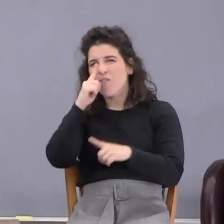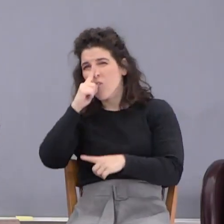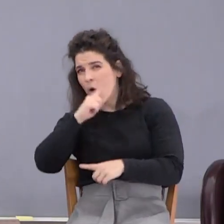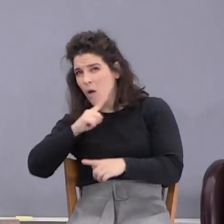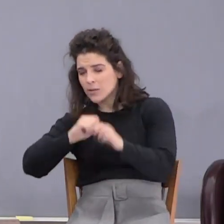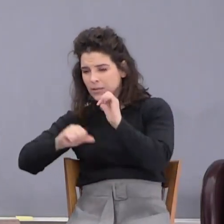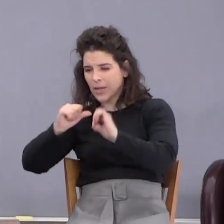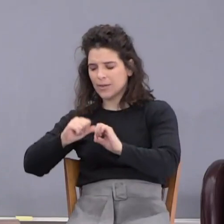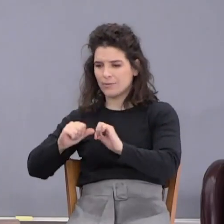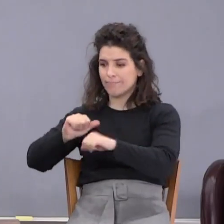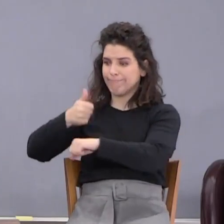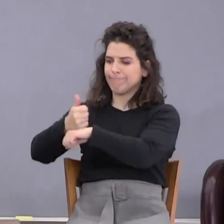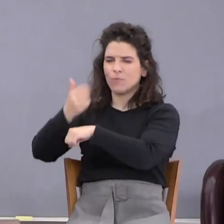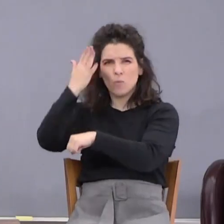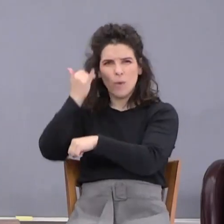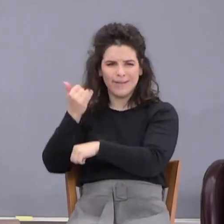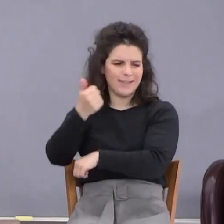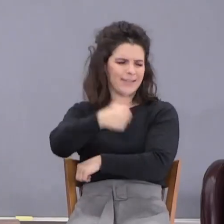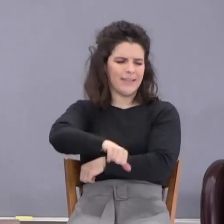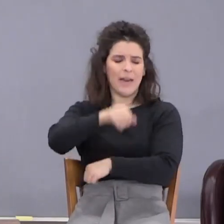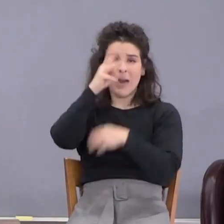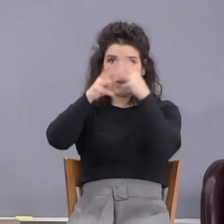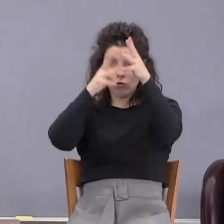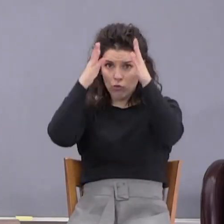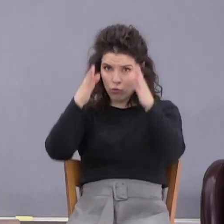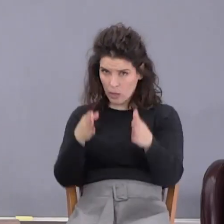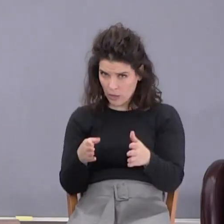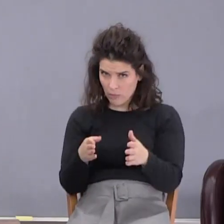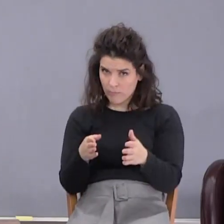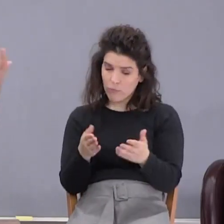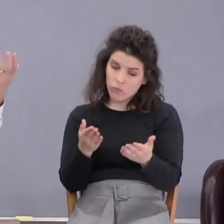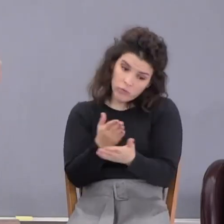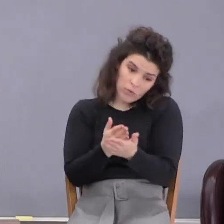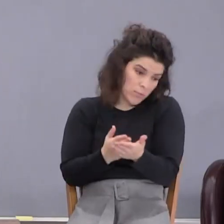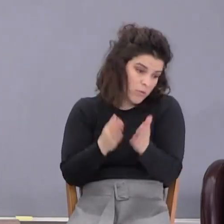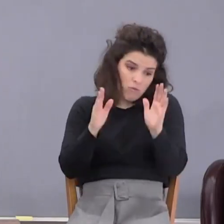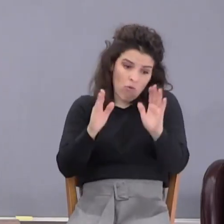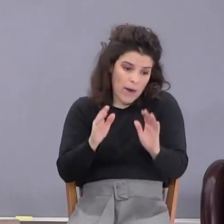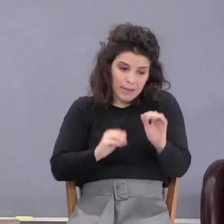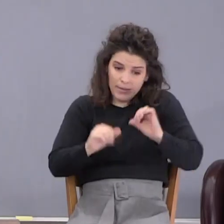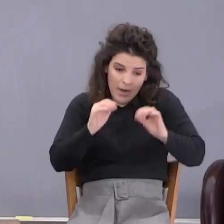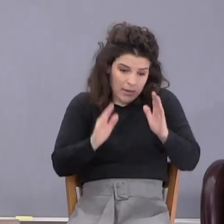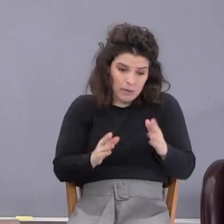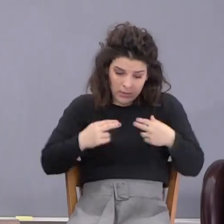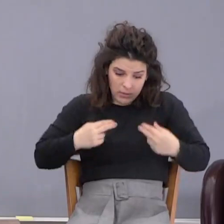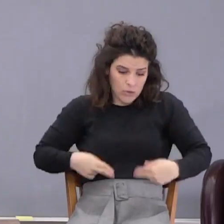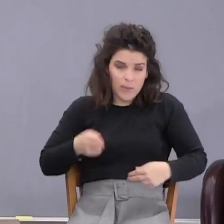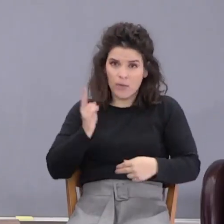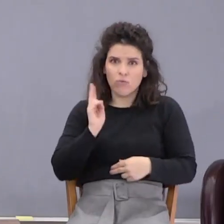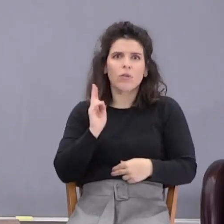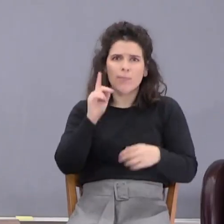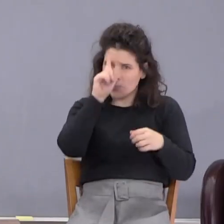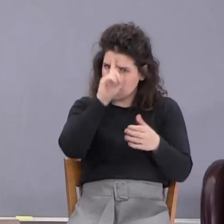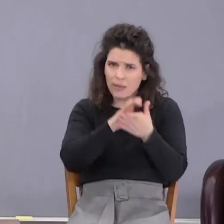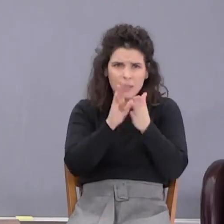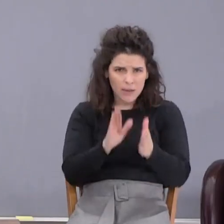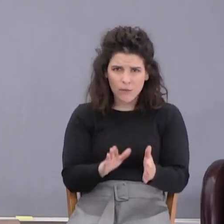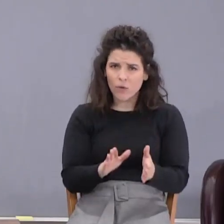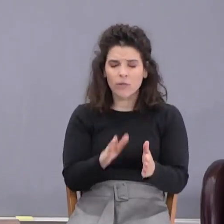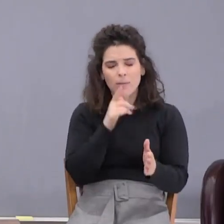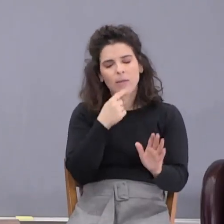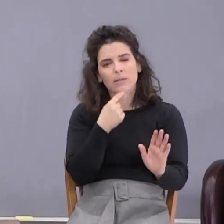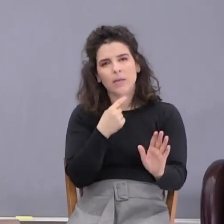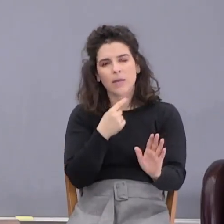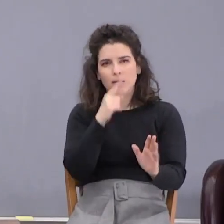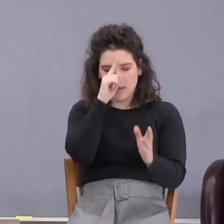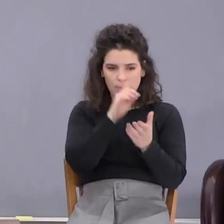of denying the creator. So some of the great scientists in human history, they were believers. I'm not